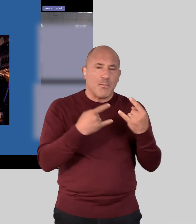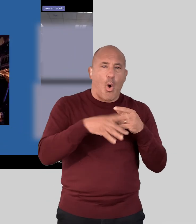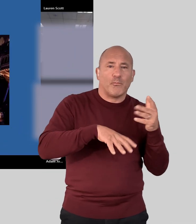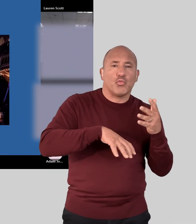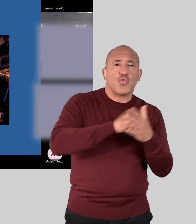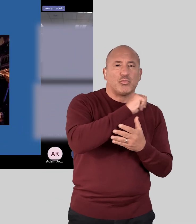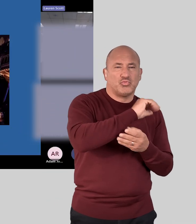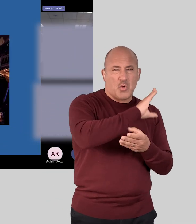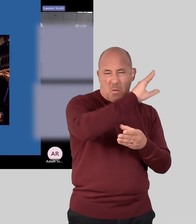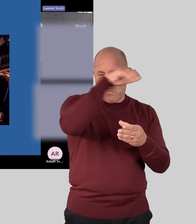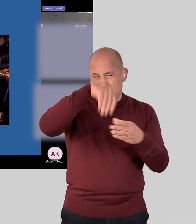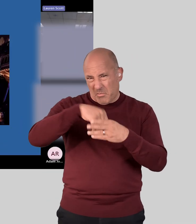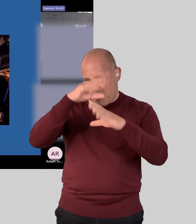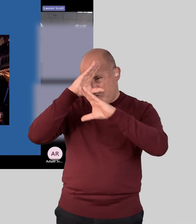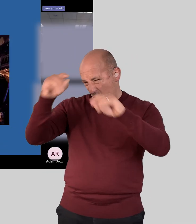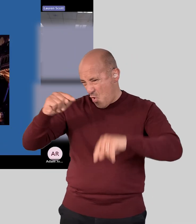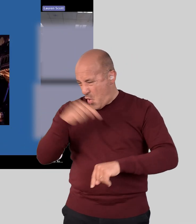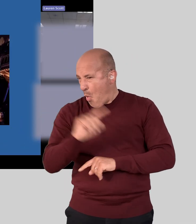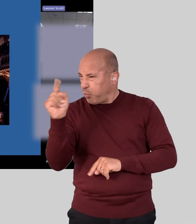and on like